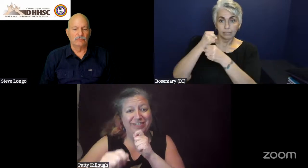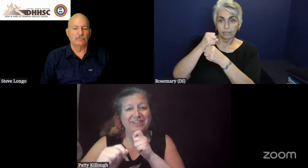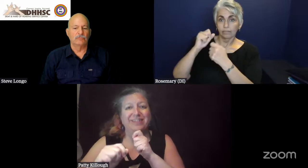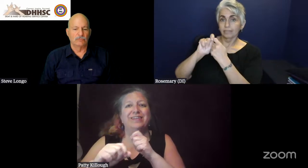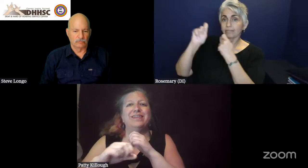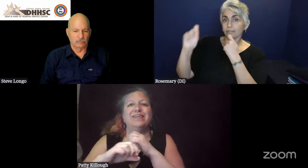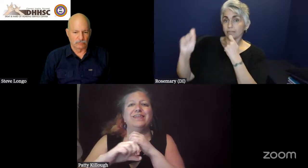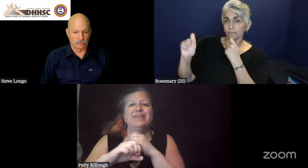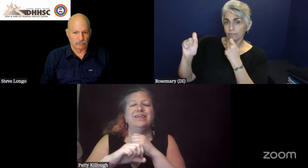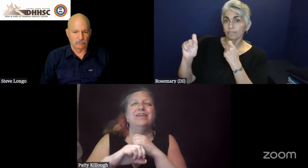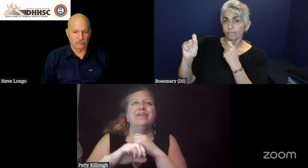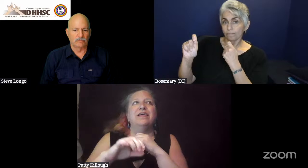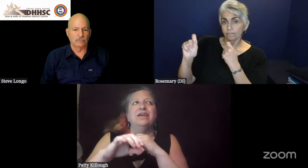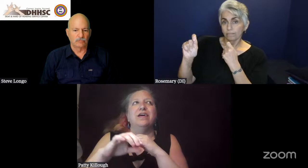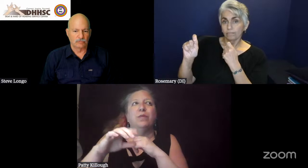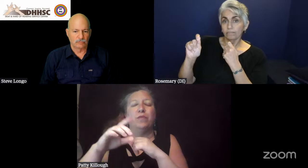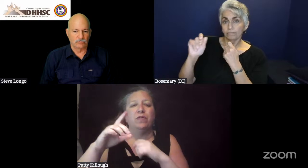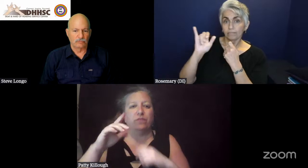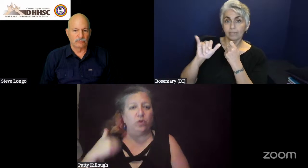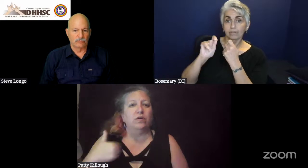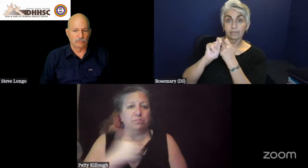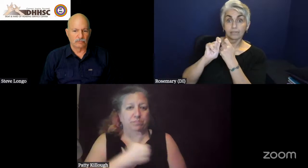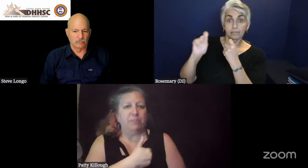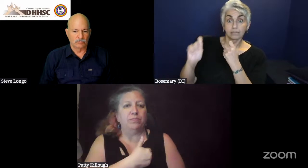for a year's extension